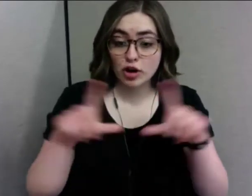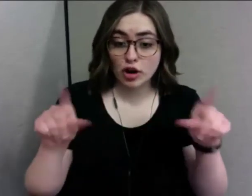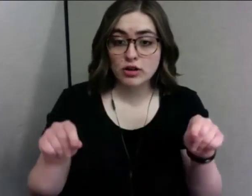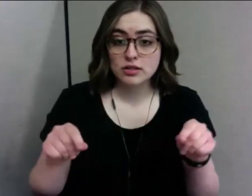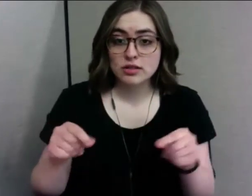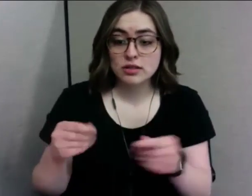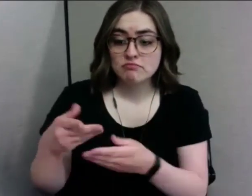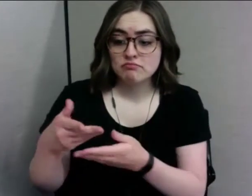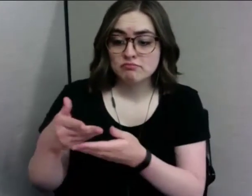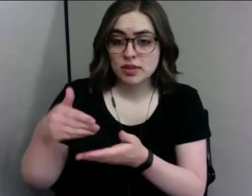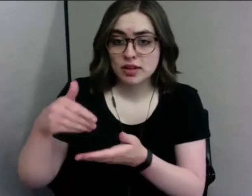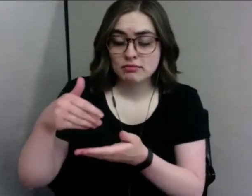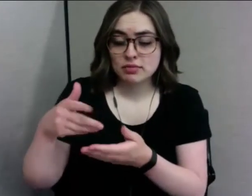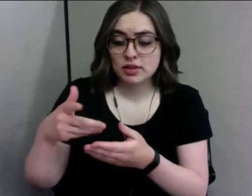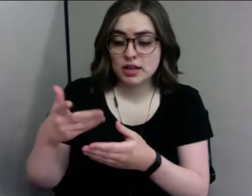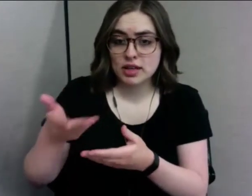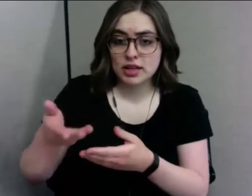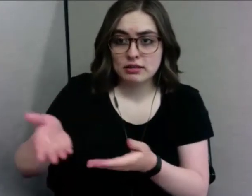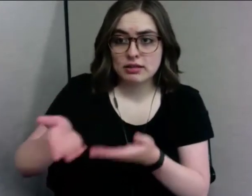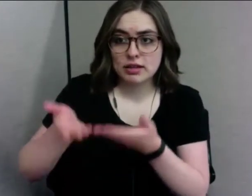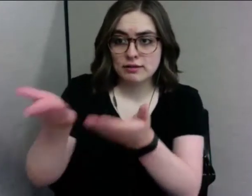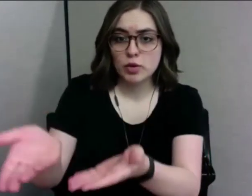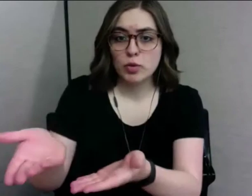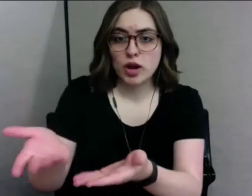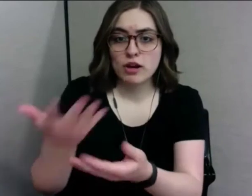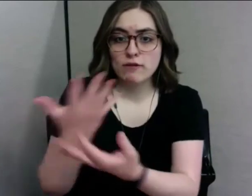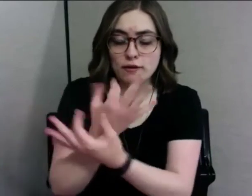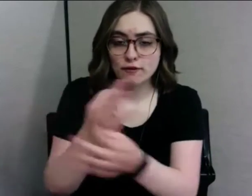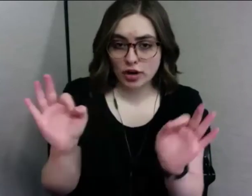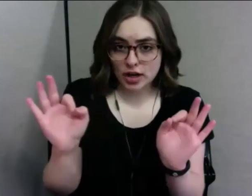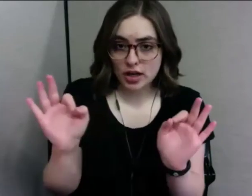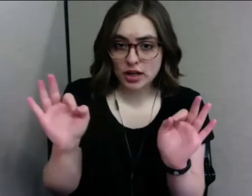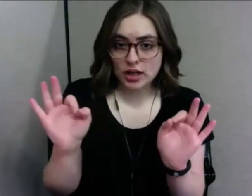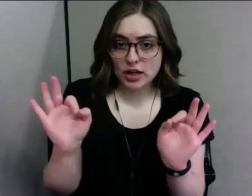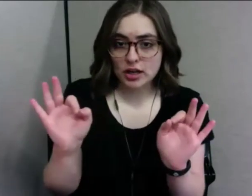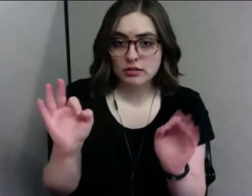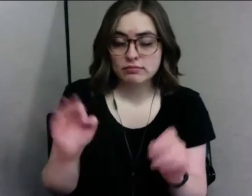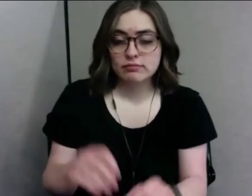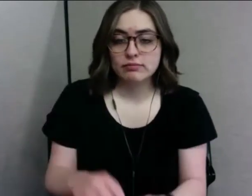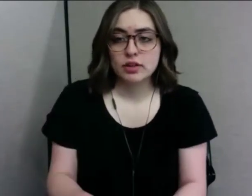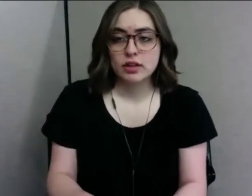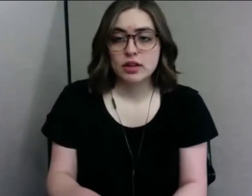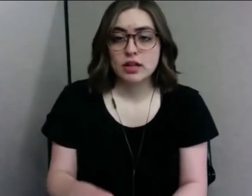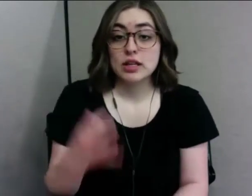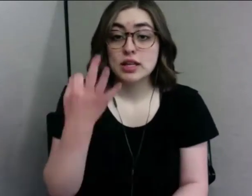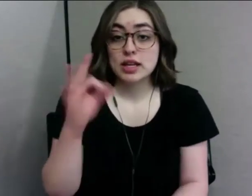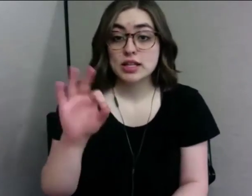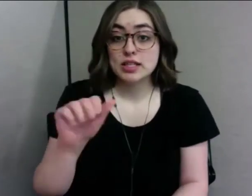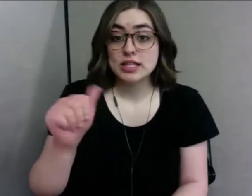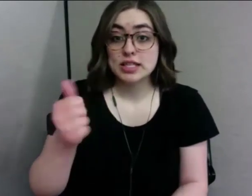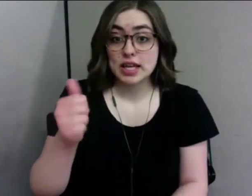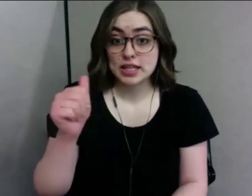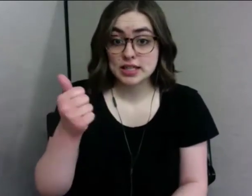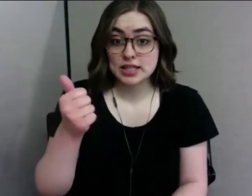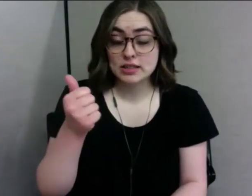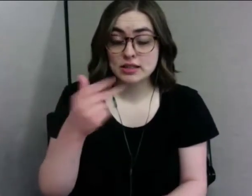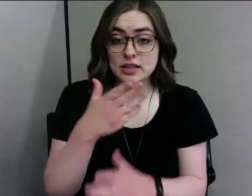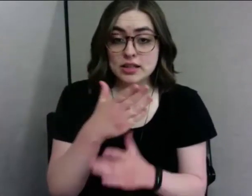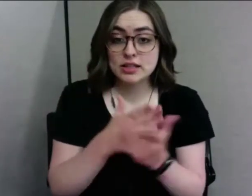the 1910s, some cards were sold in packs of cigarettes or candy. In